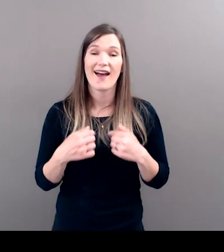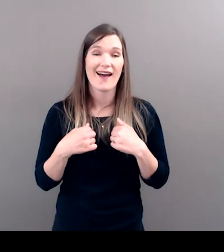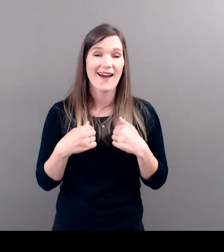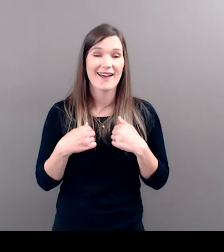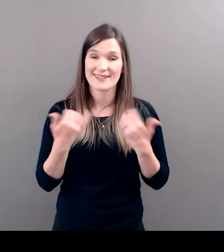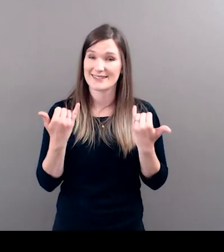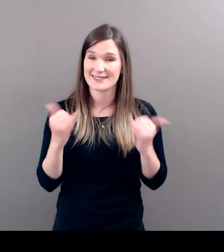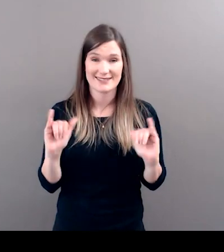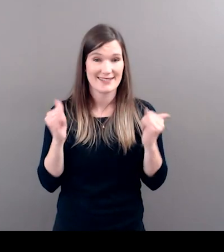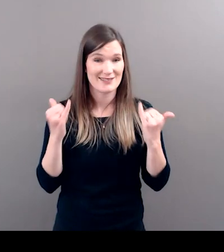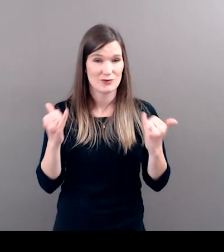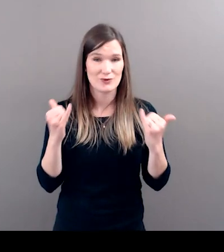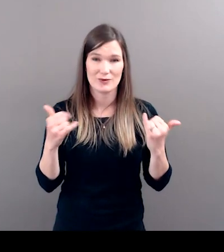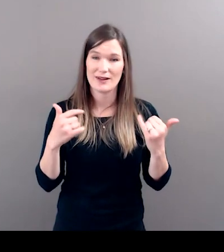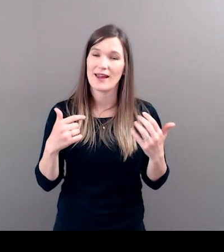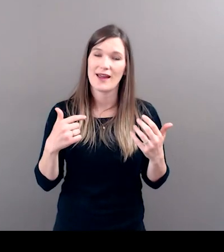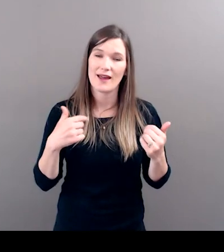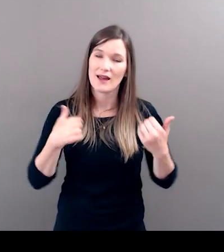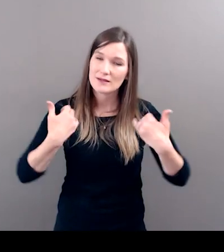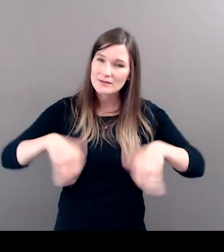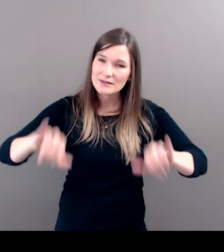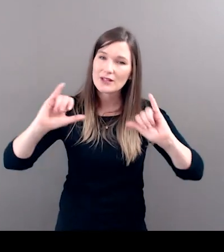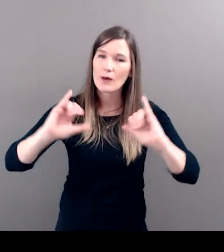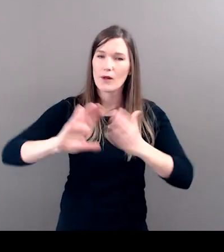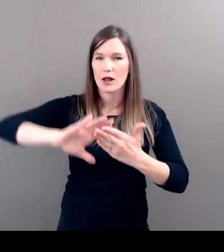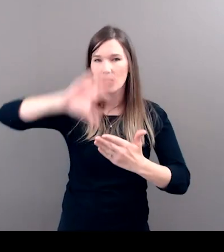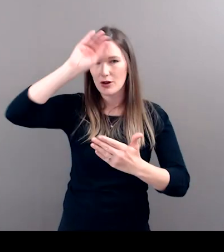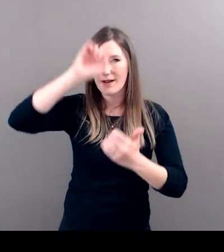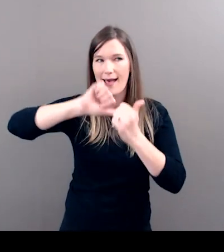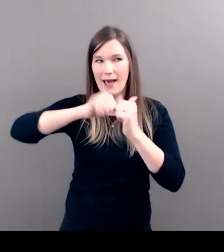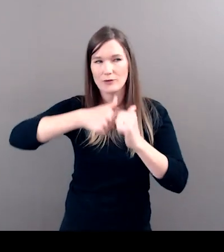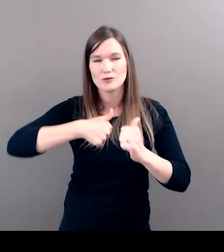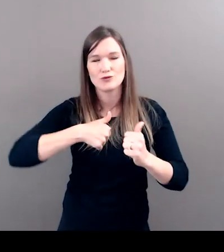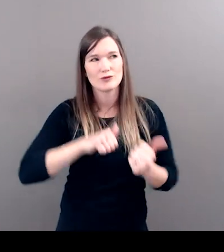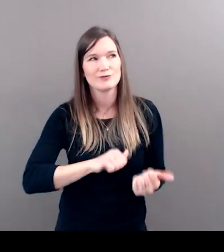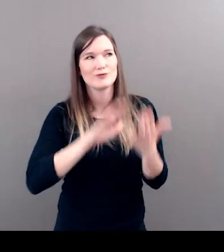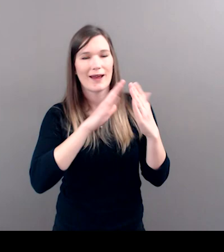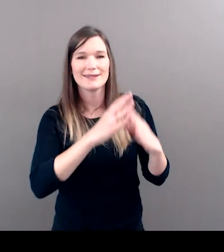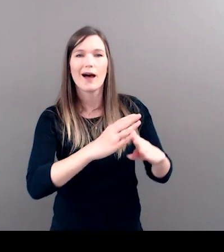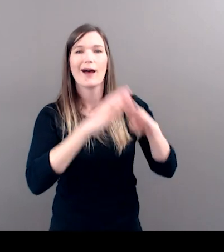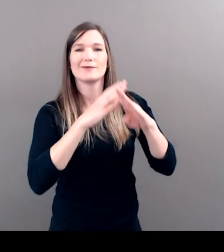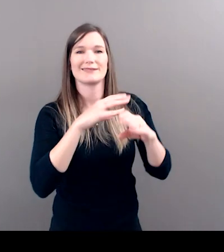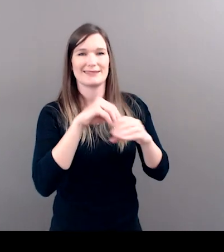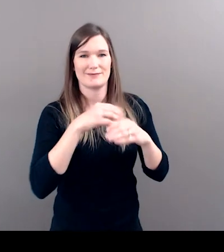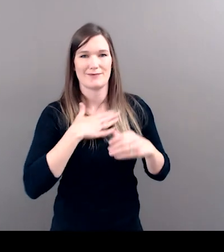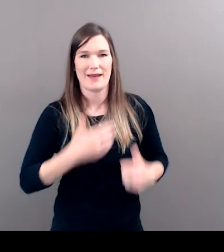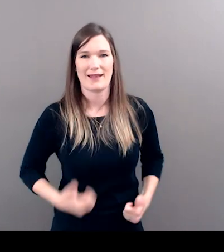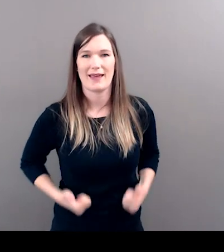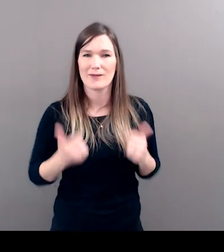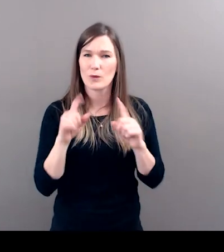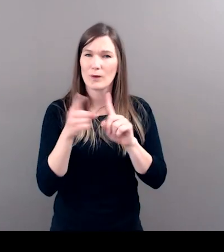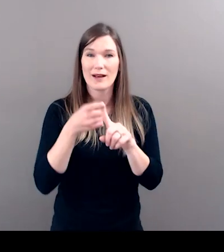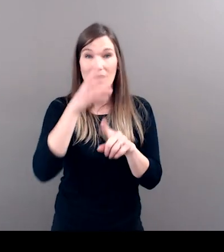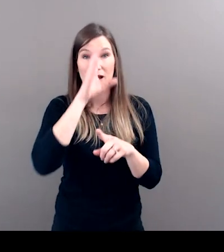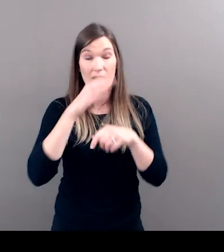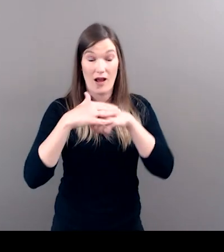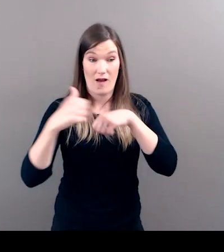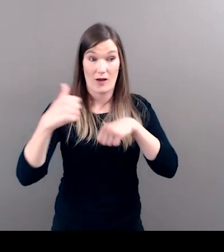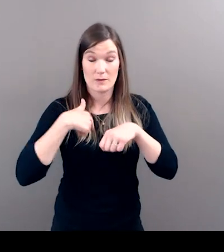to this day learning how to address the obstacles in my life for what God has called me to do to this very